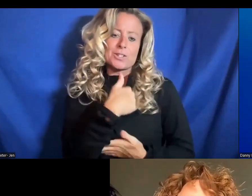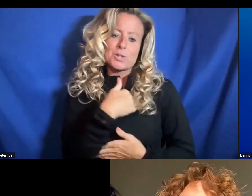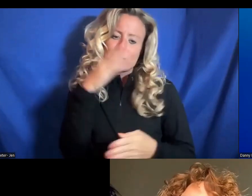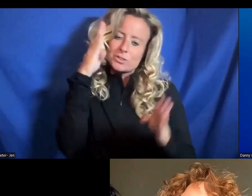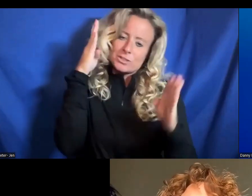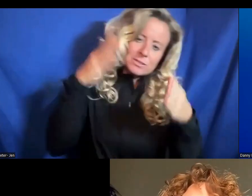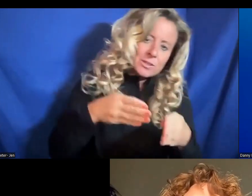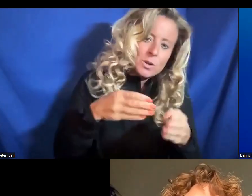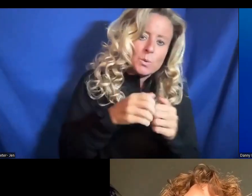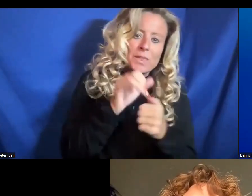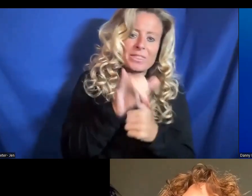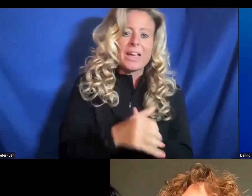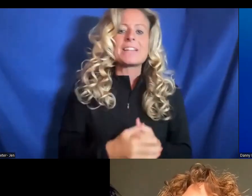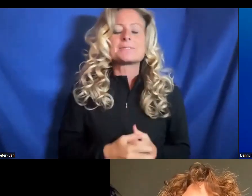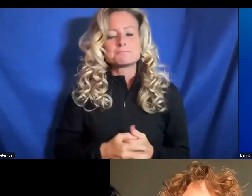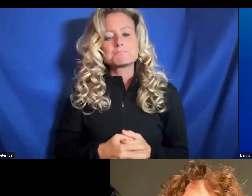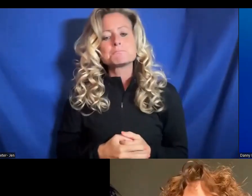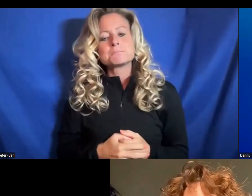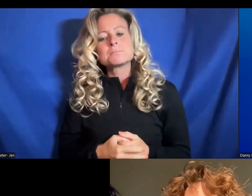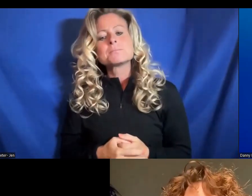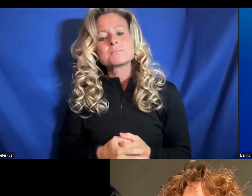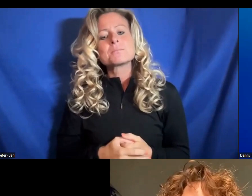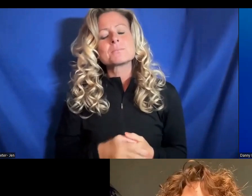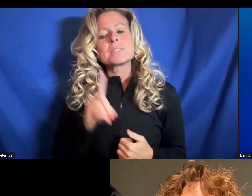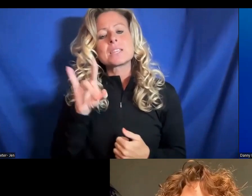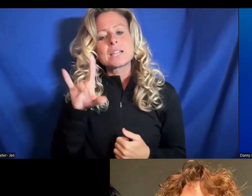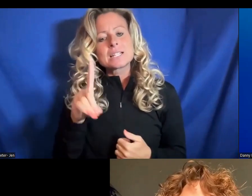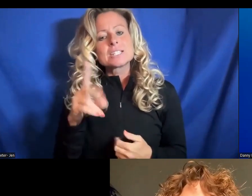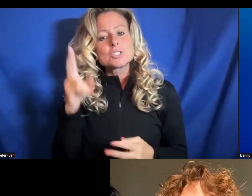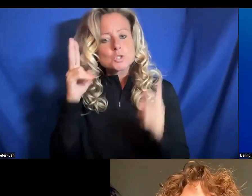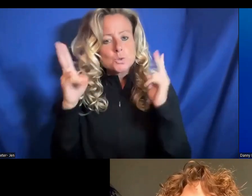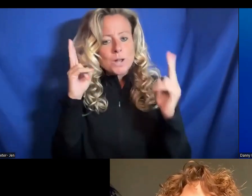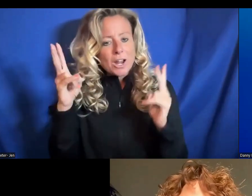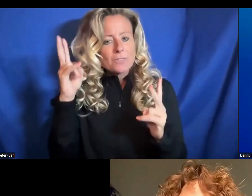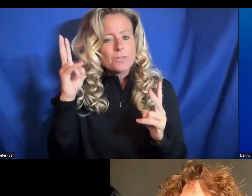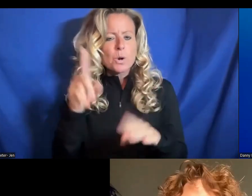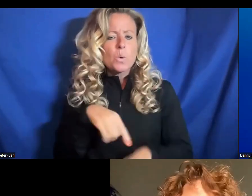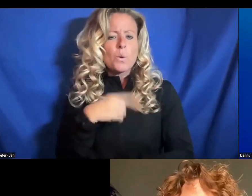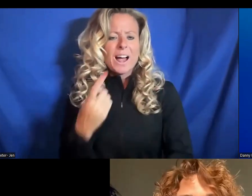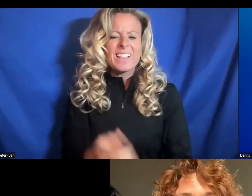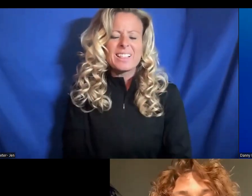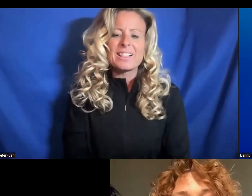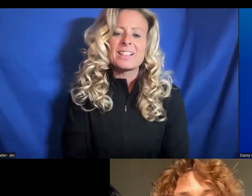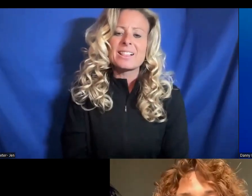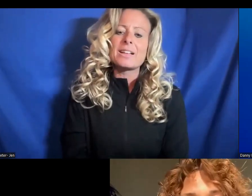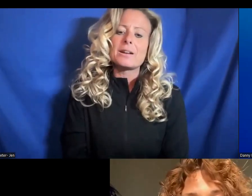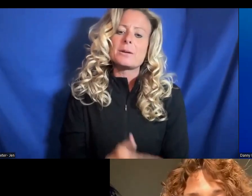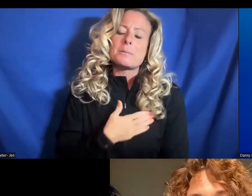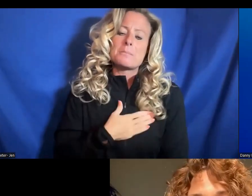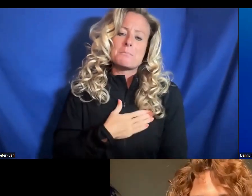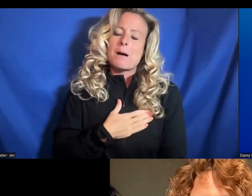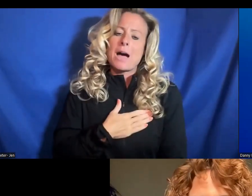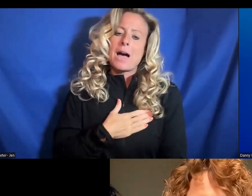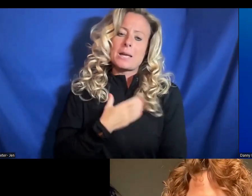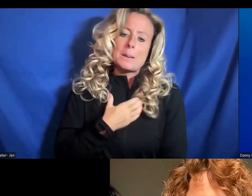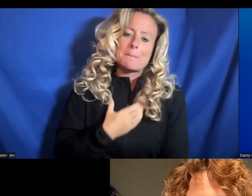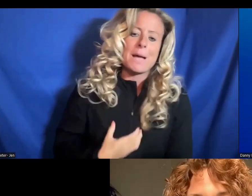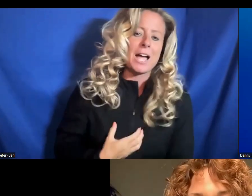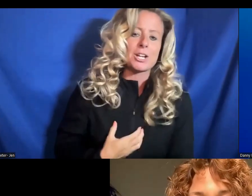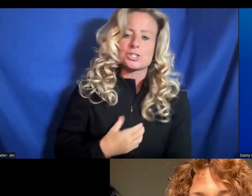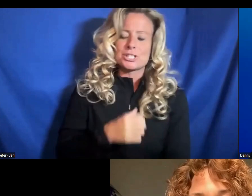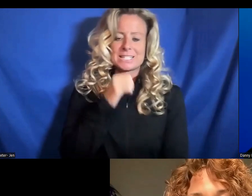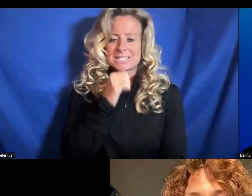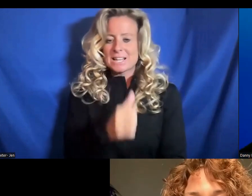on that. And I did do hair for a little bit. My passion is really not in longer